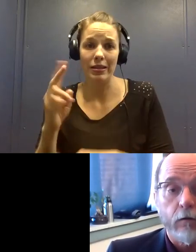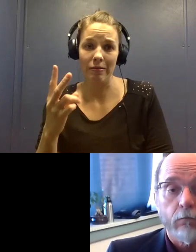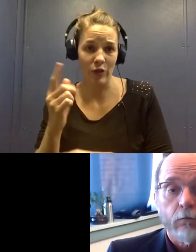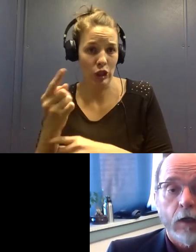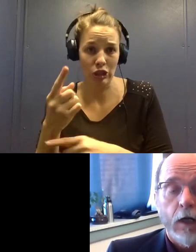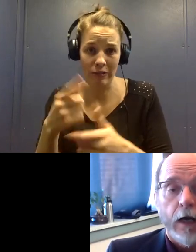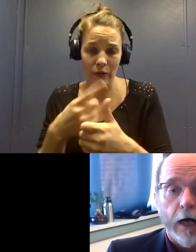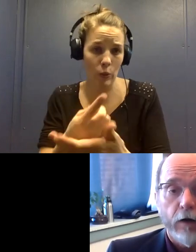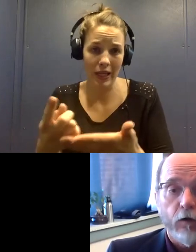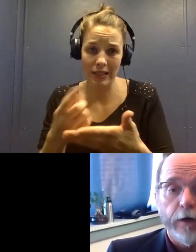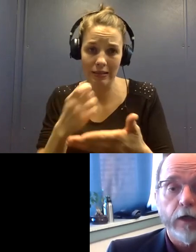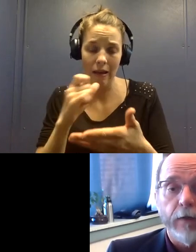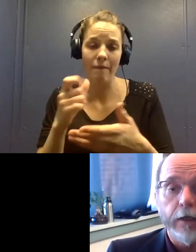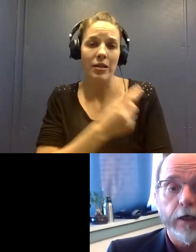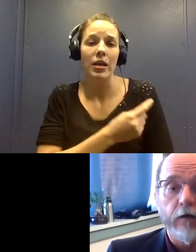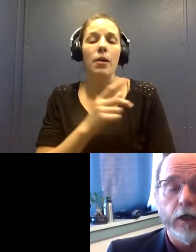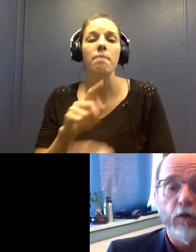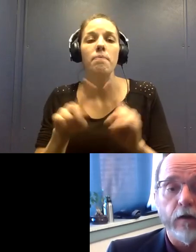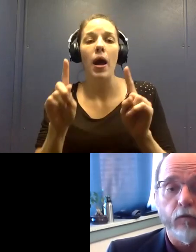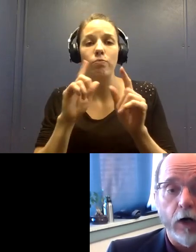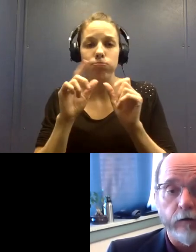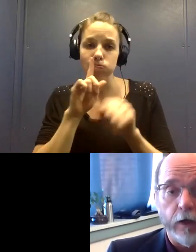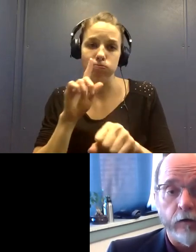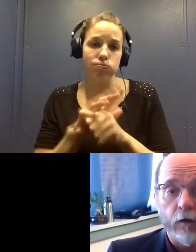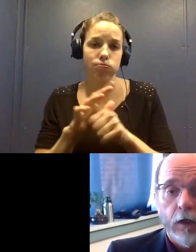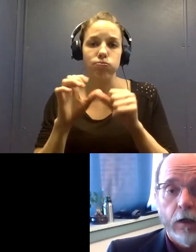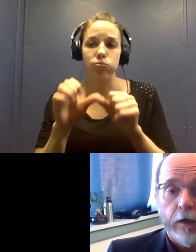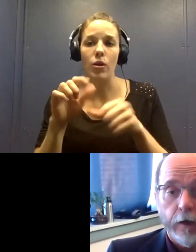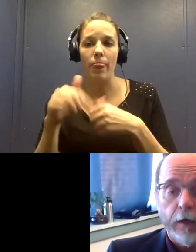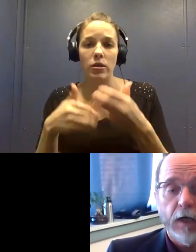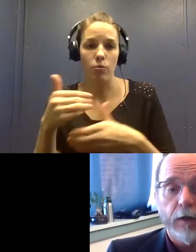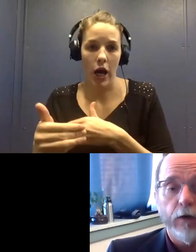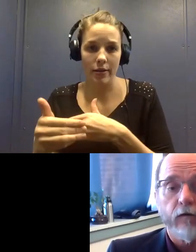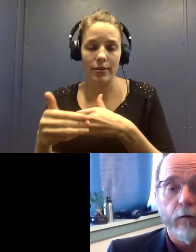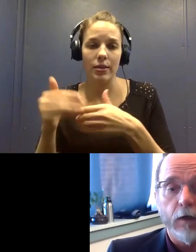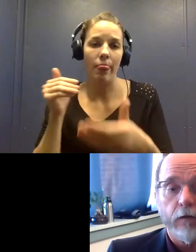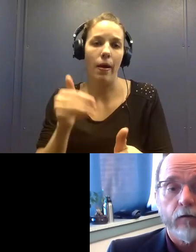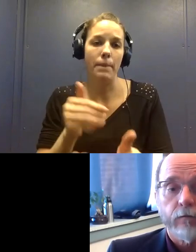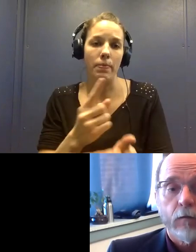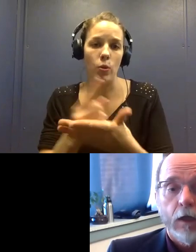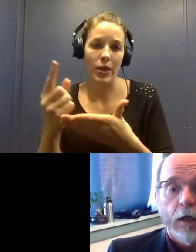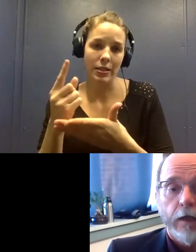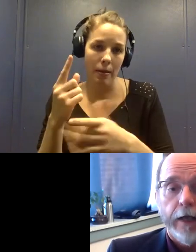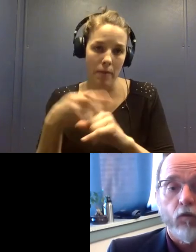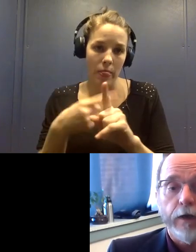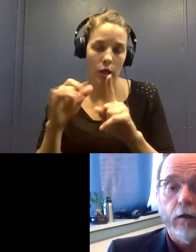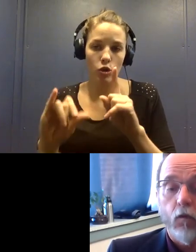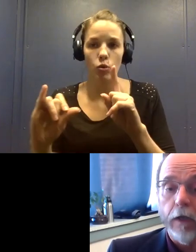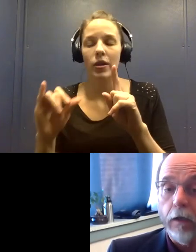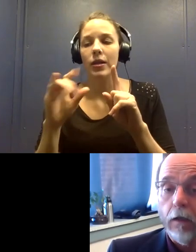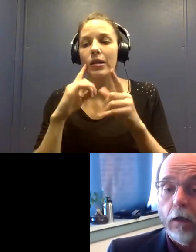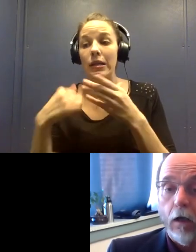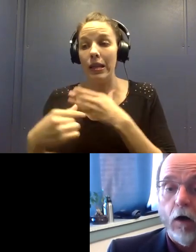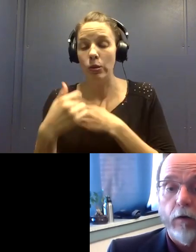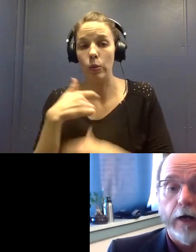weeks. However, we are committed to continuing this process in the upcoming weeks and months. Next week,